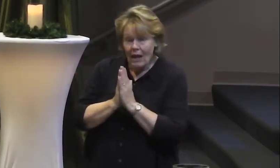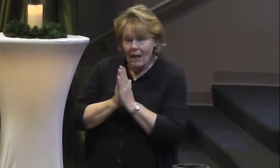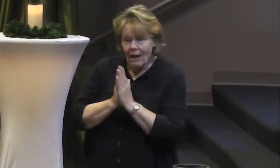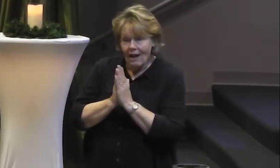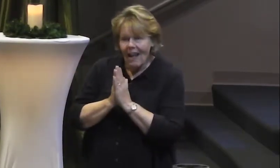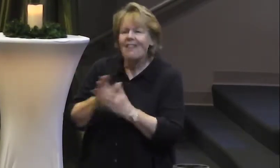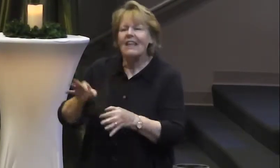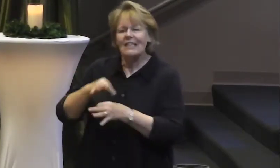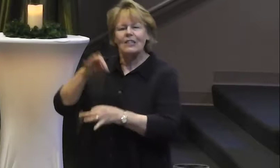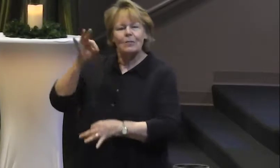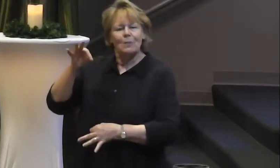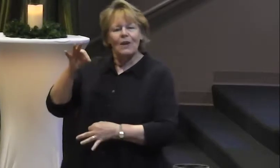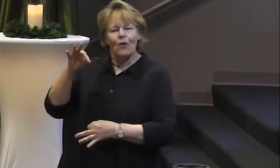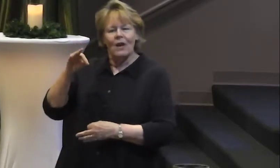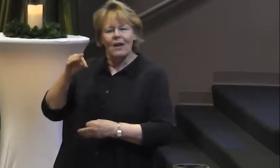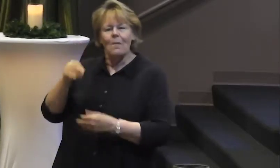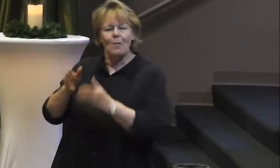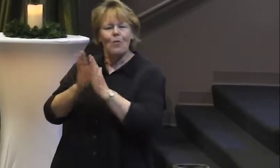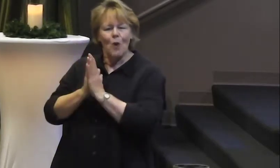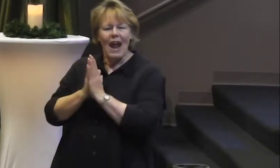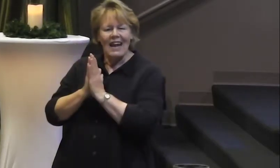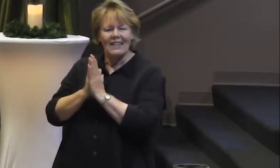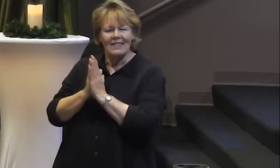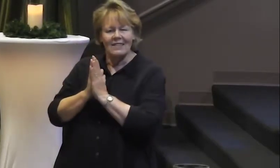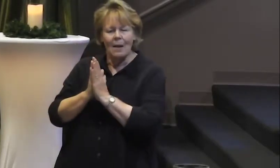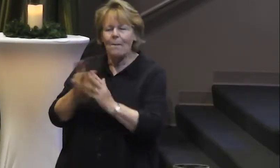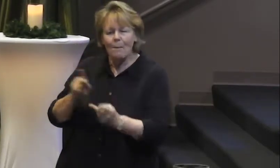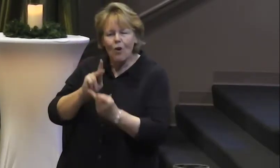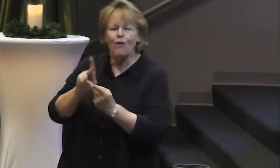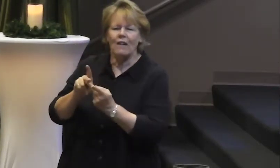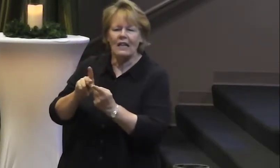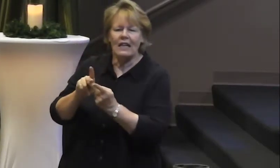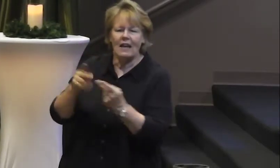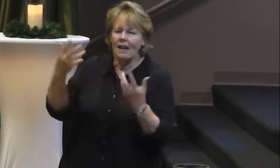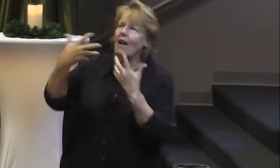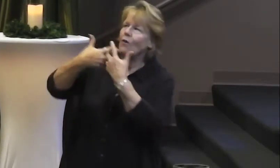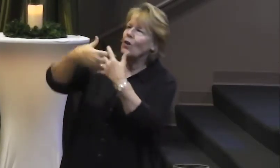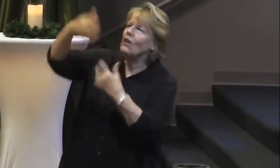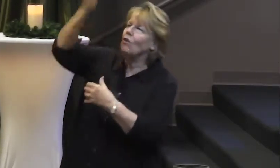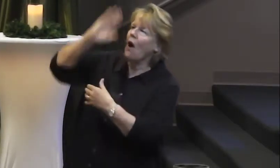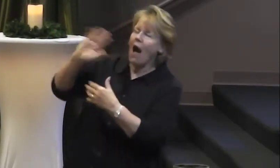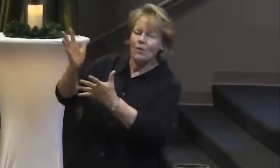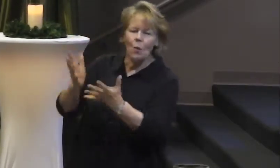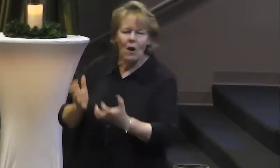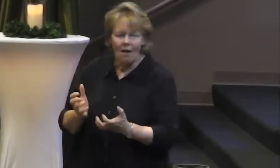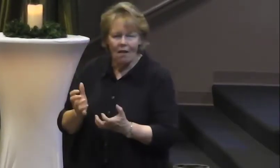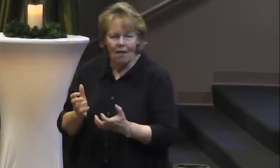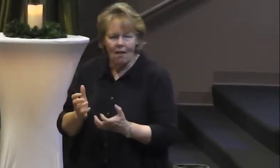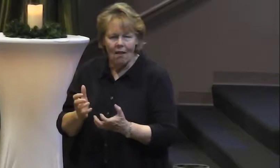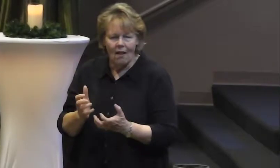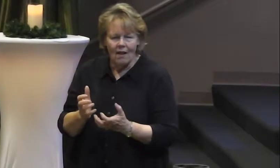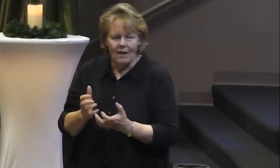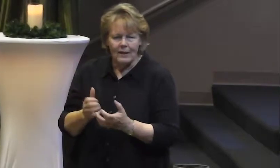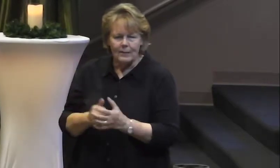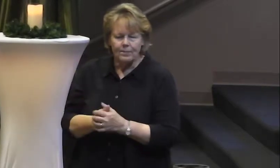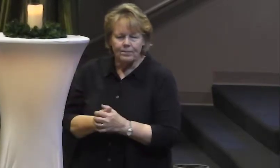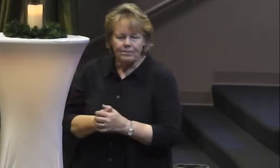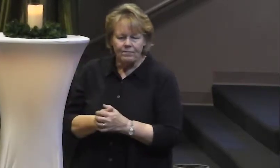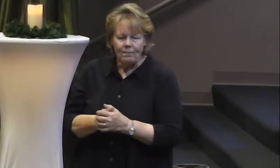perfectly, according to the will of God. And it's wordless groans. Oh, well, then this marvelous chapter,